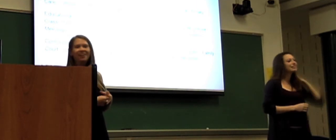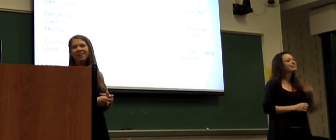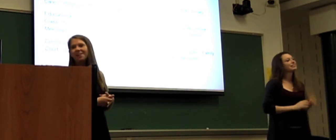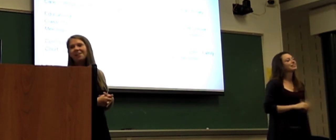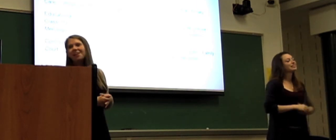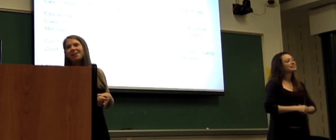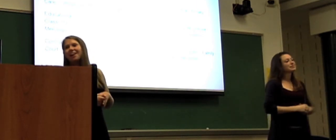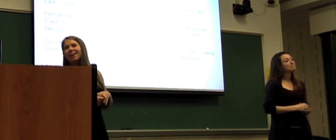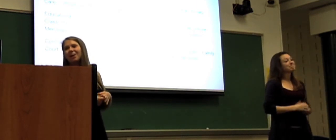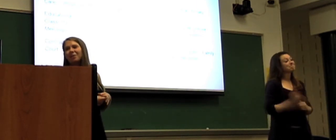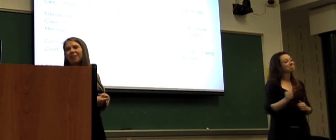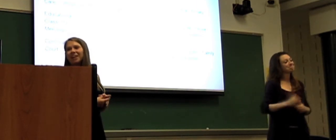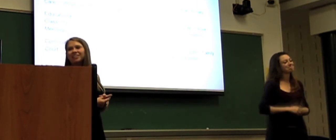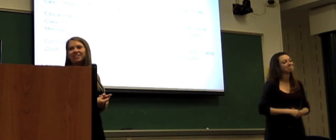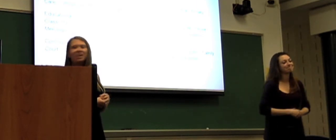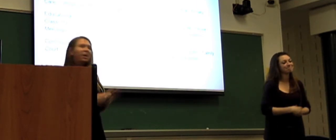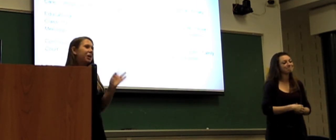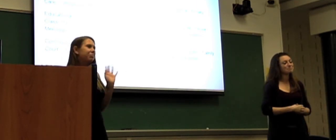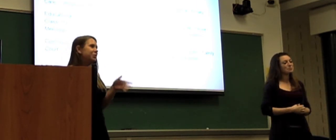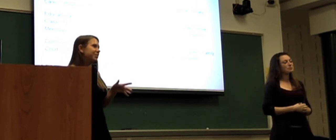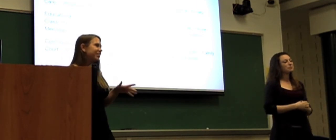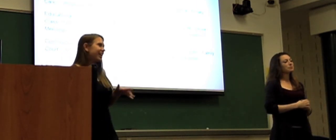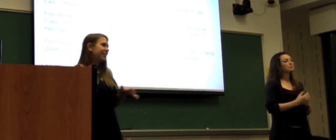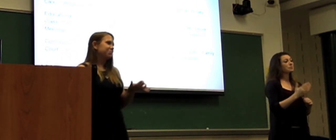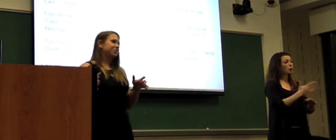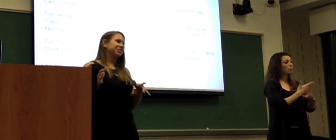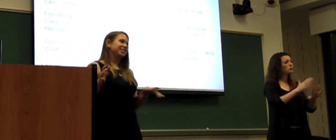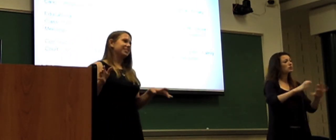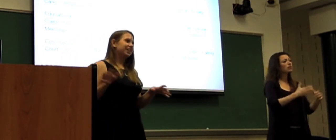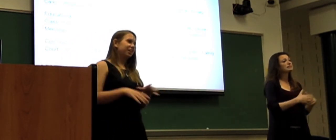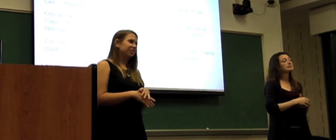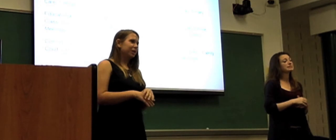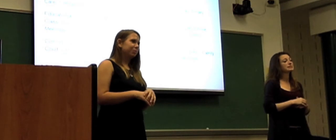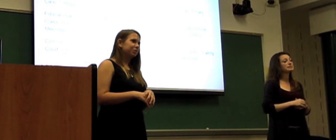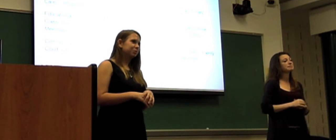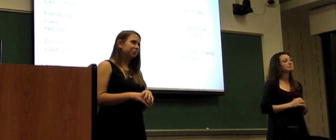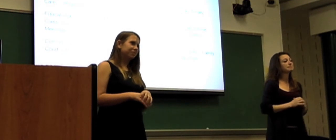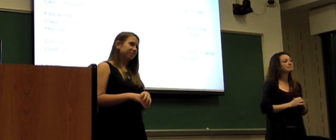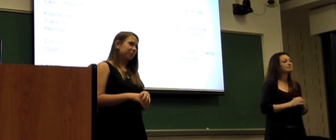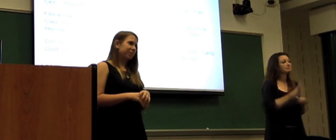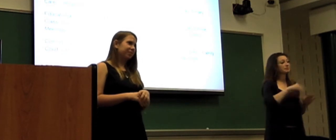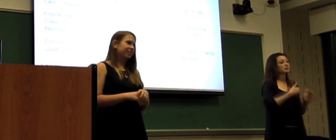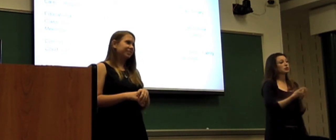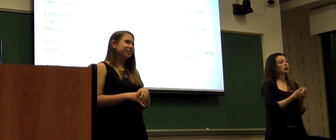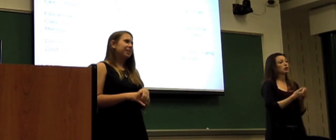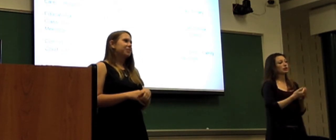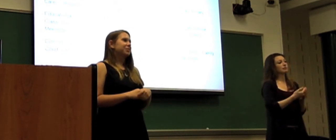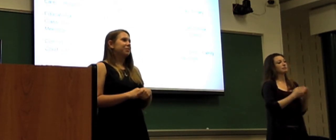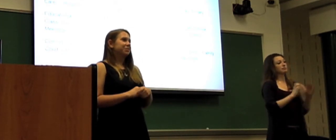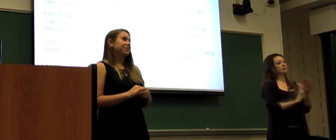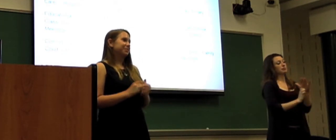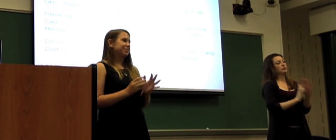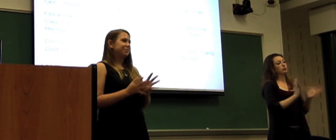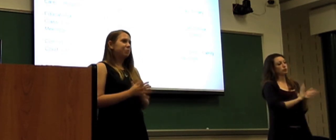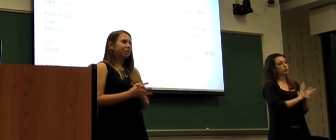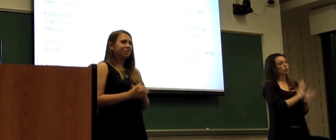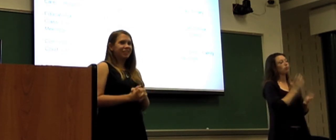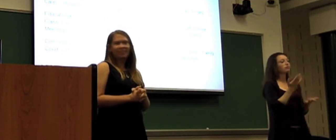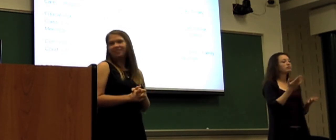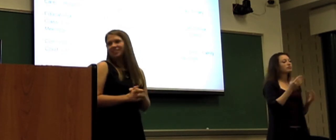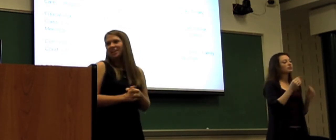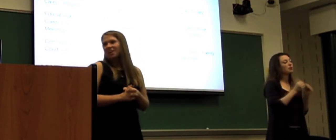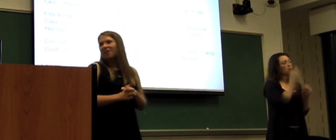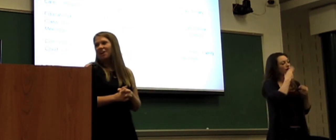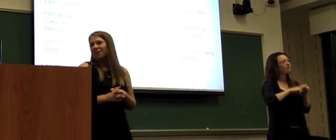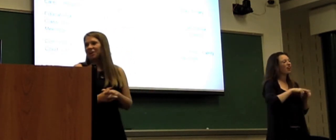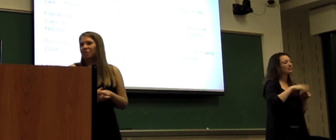Yeah. I did a music class, which is the entire elementary school for St. Mary's, so that was fun. That was even more little